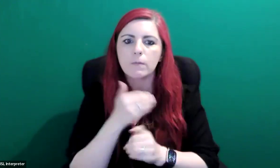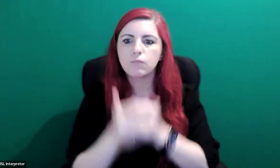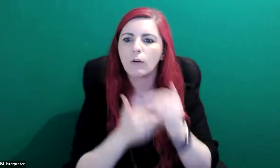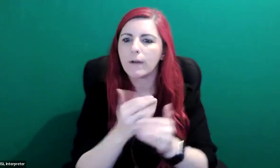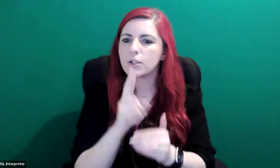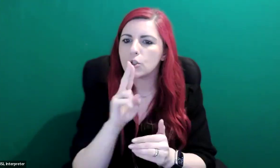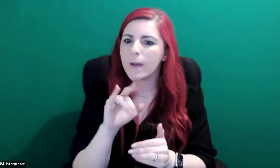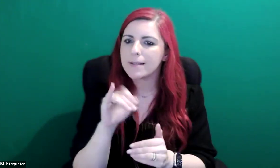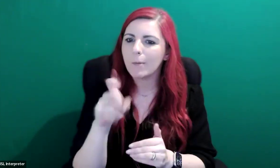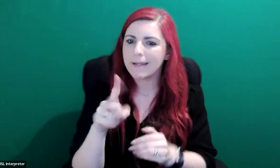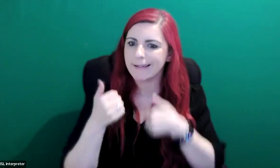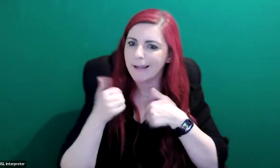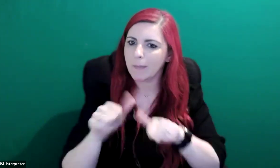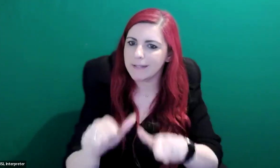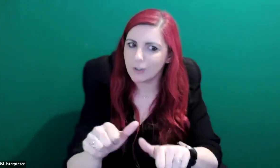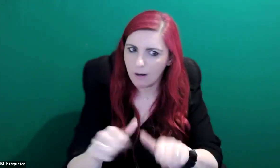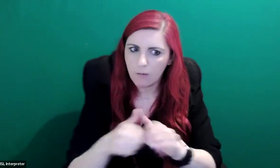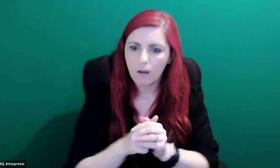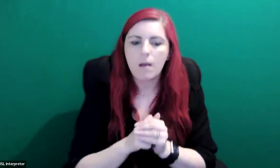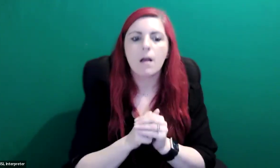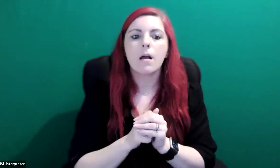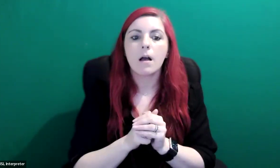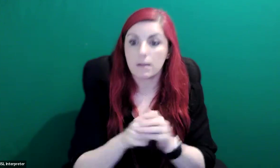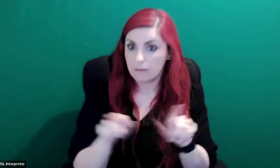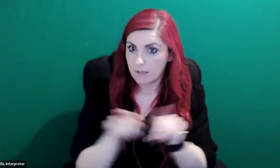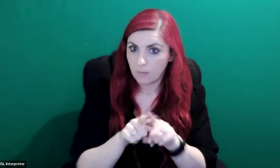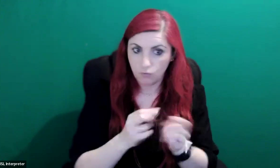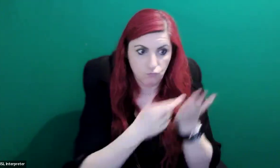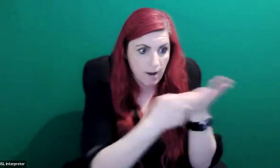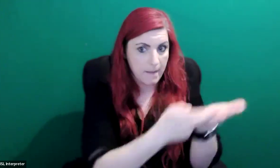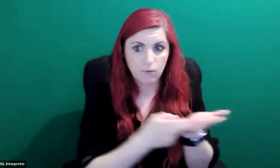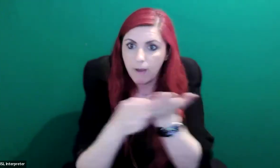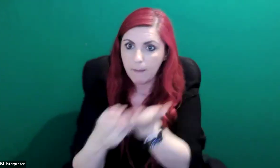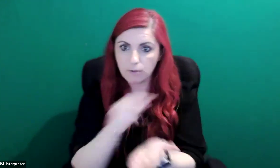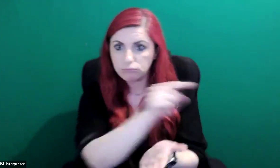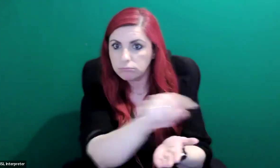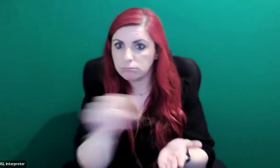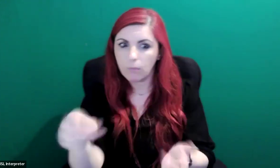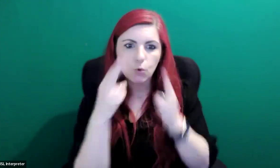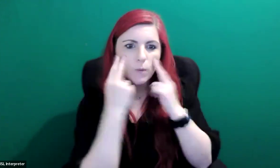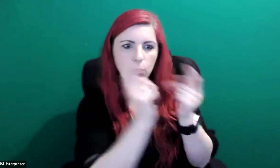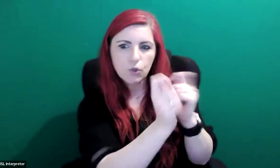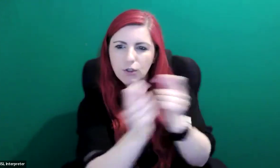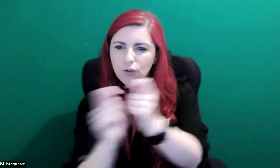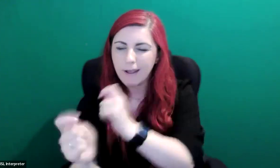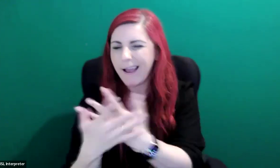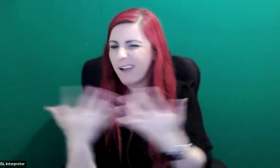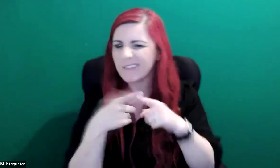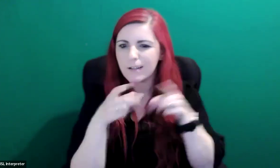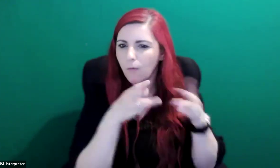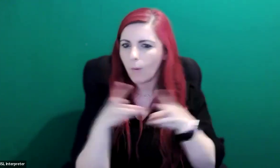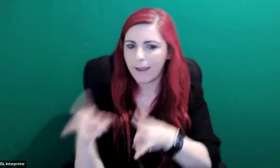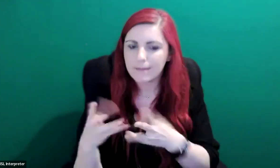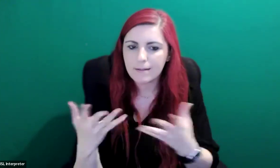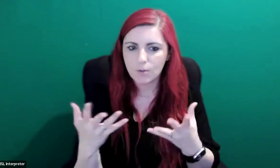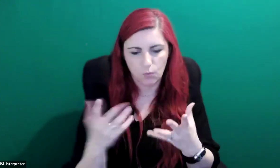into practice. It also makes recommendations to states on what should change, and it has a number of ways of doing that and a